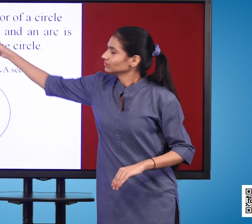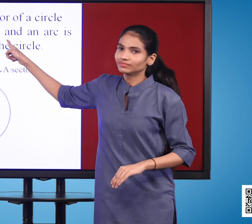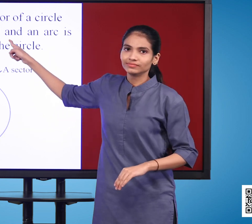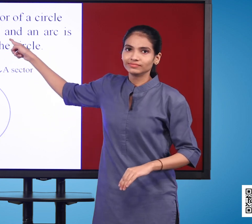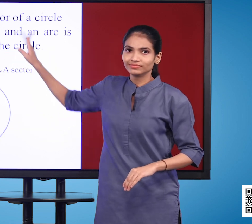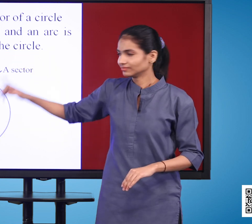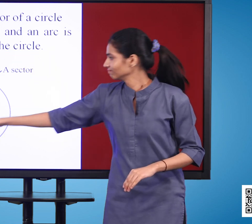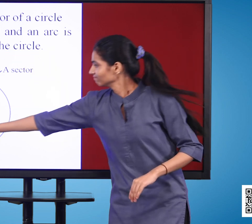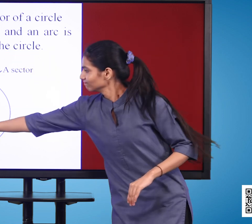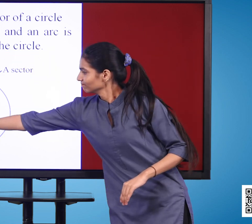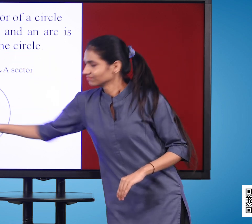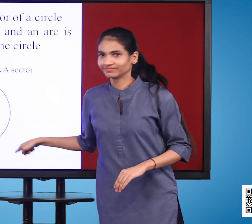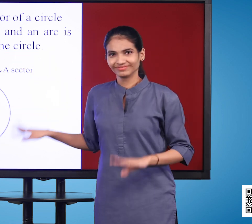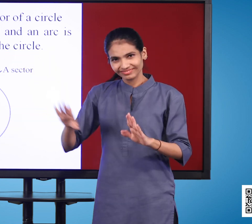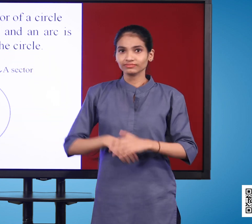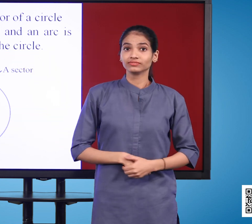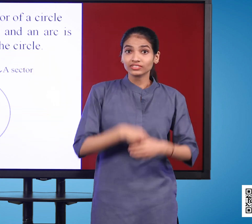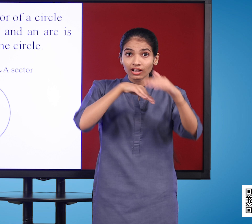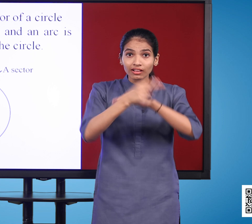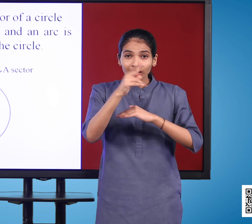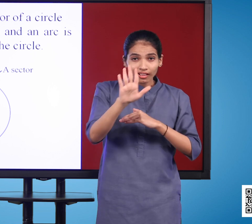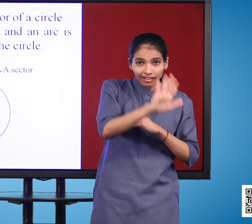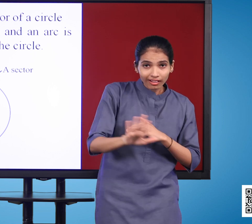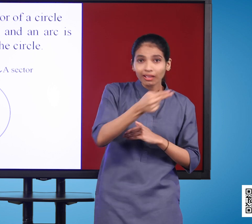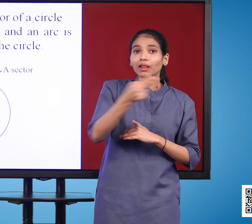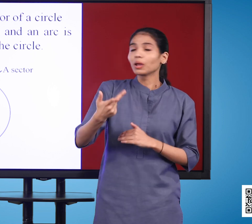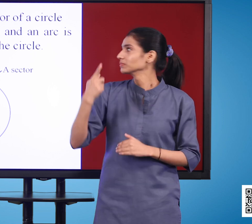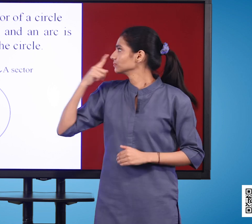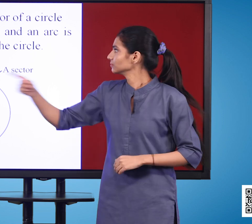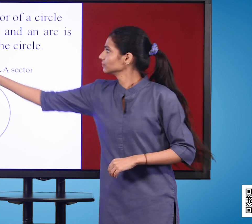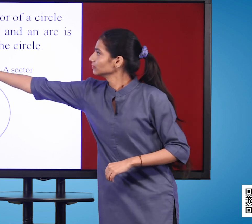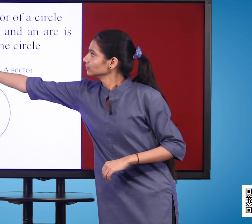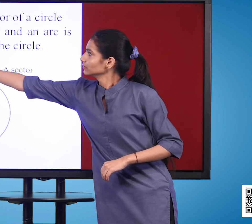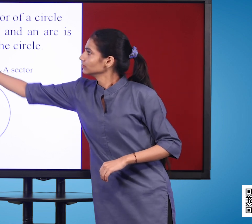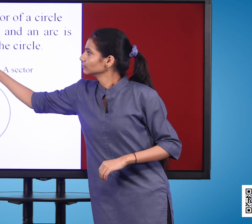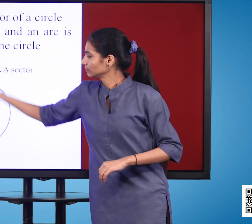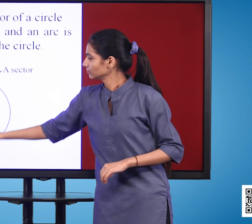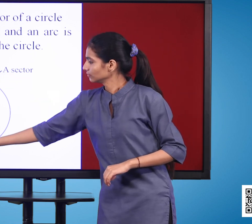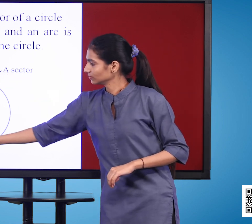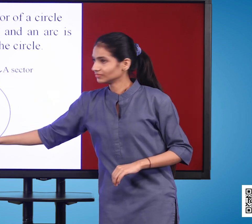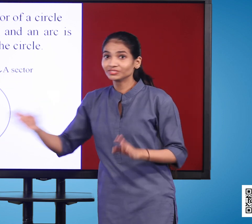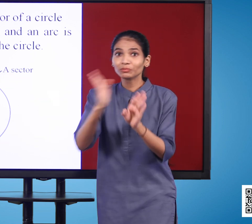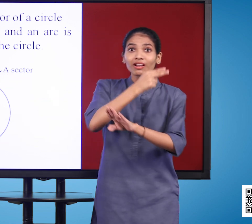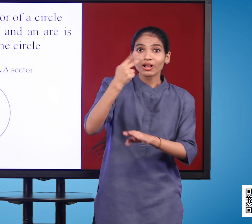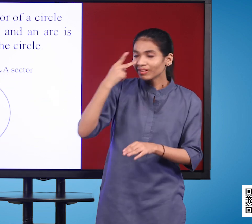circle. Figure 4.26 given here shows a sector and a segment of the